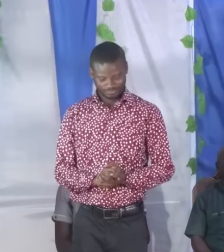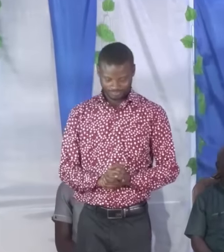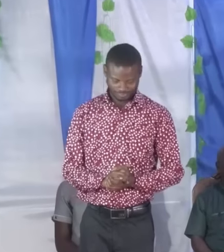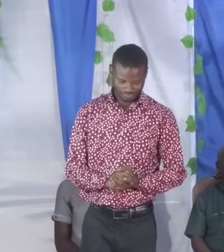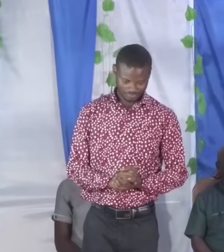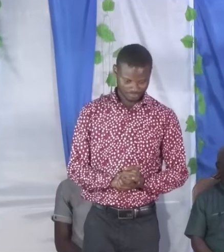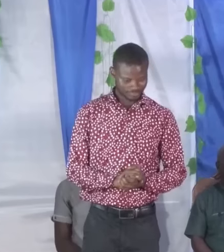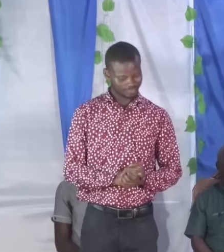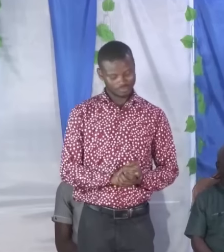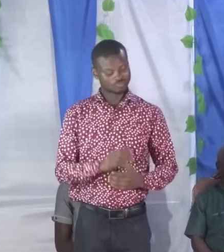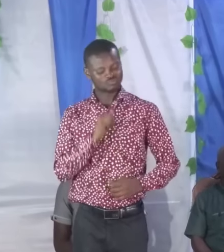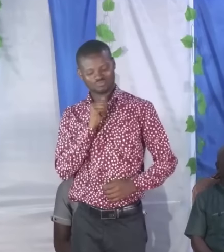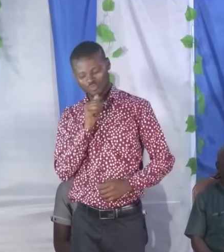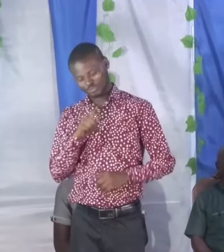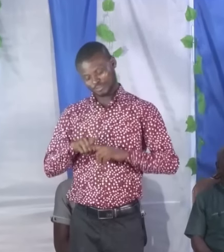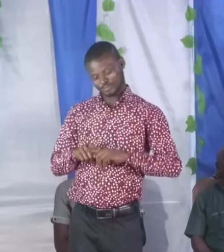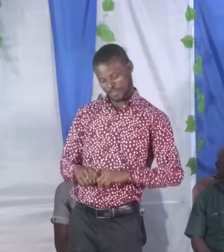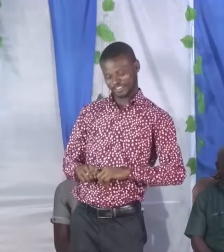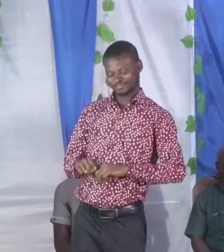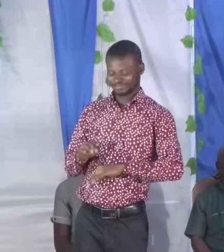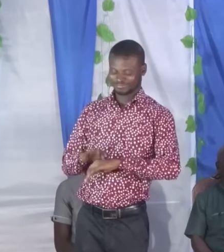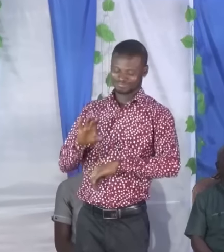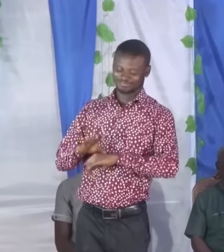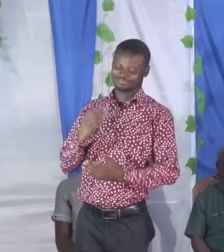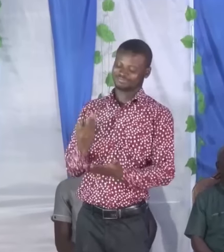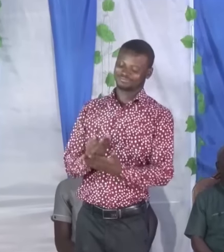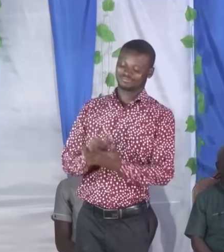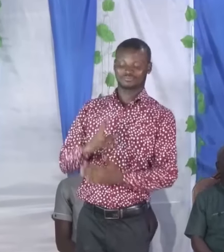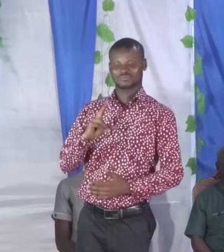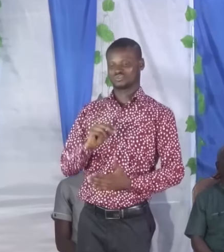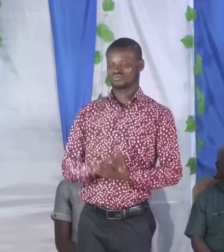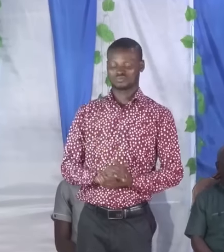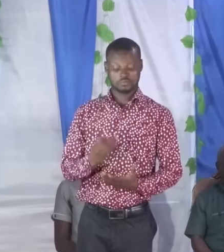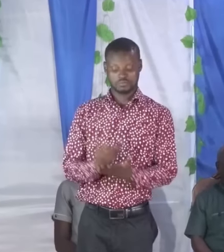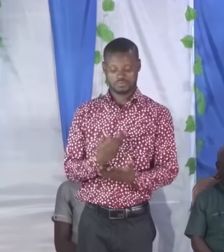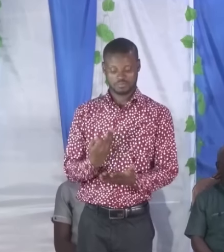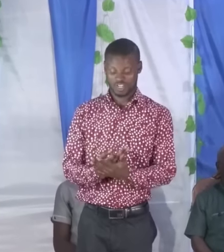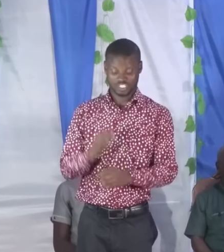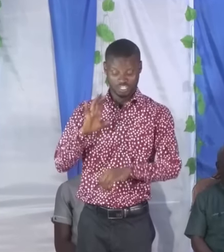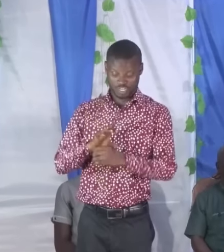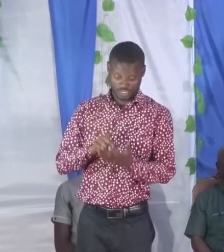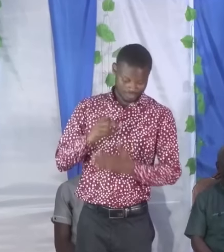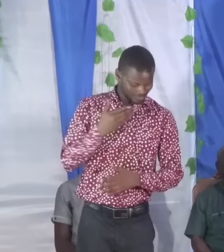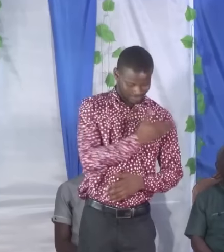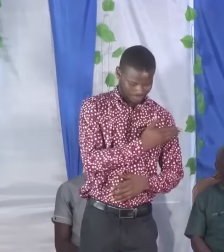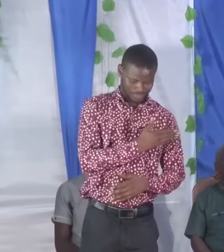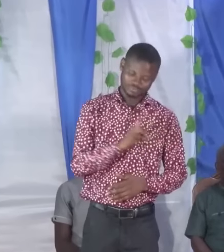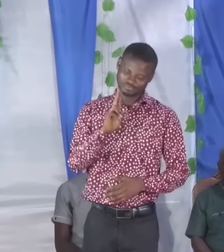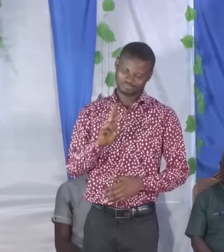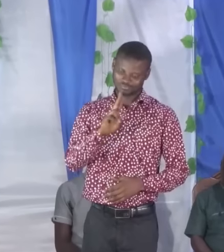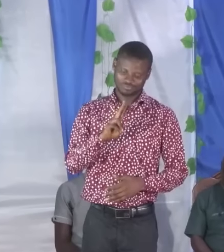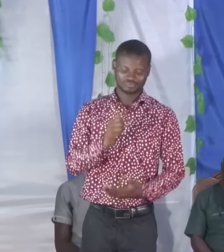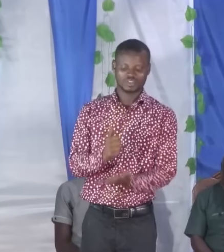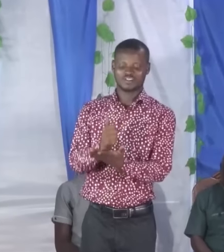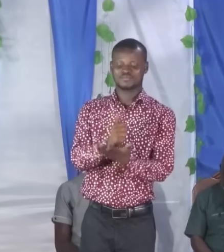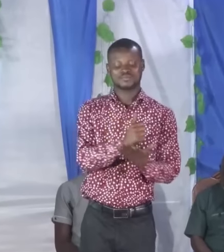Na nu na nya asor sika. Sika ba me ho bo so me so de ni twa me ka, se sa o, se so o. Me dia bo